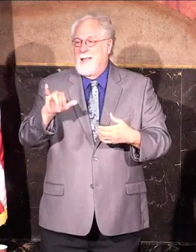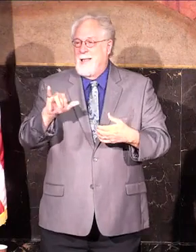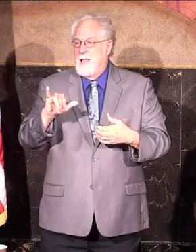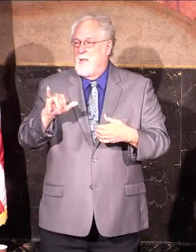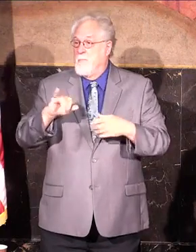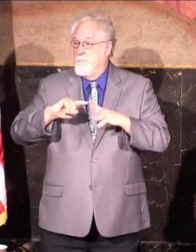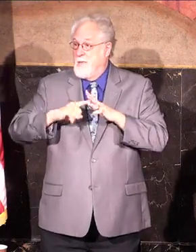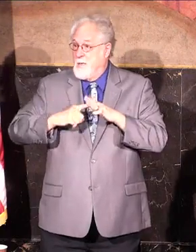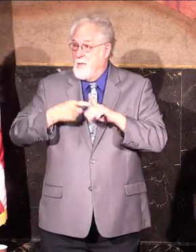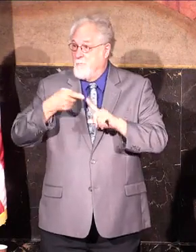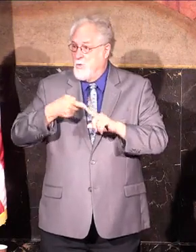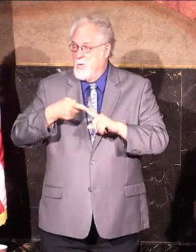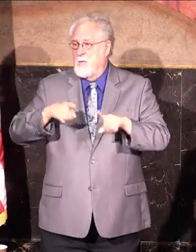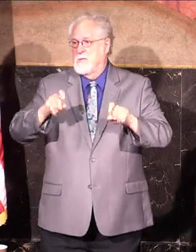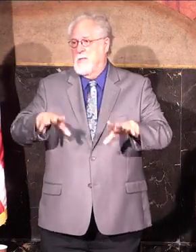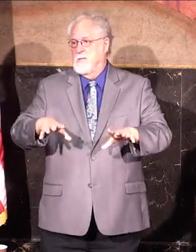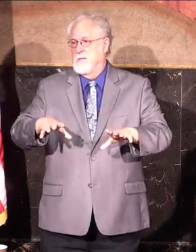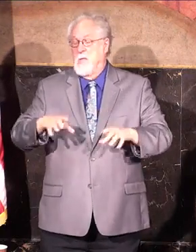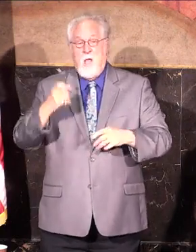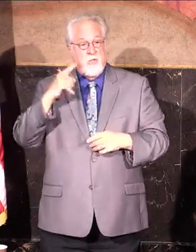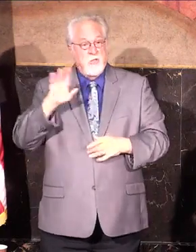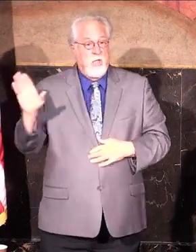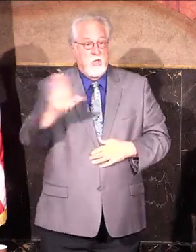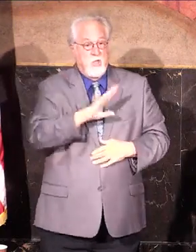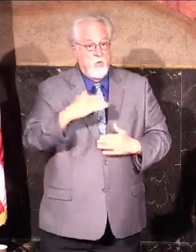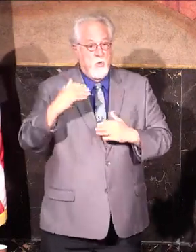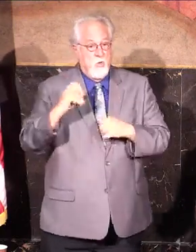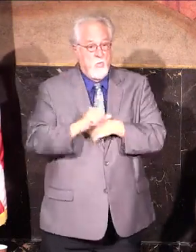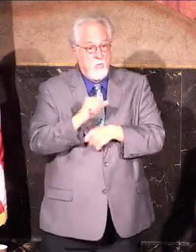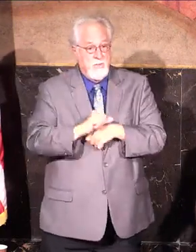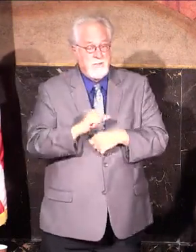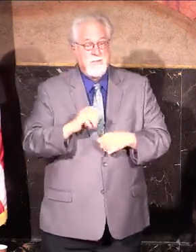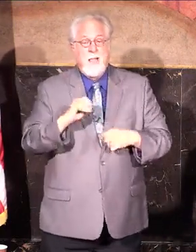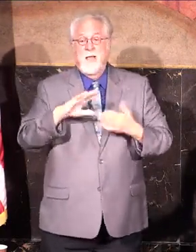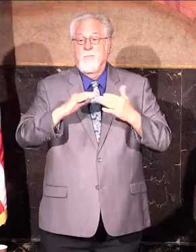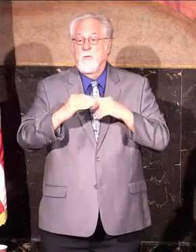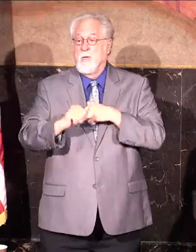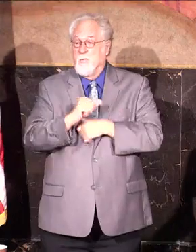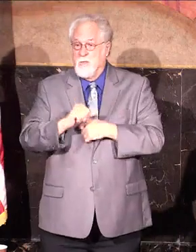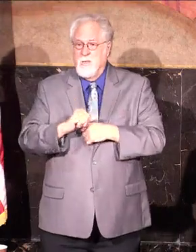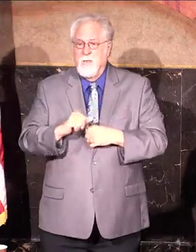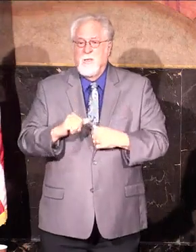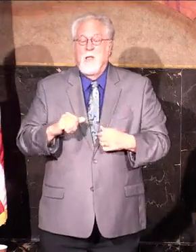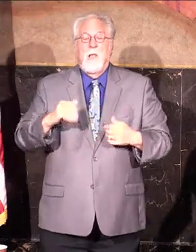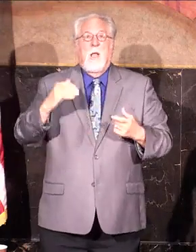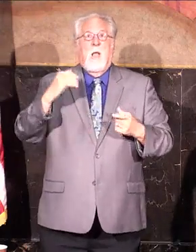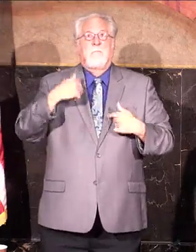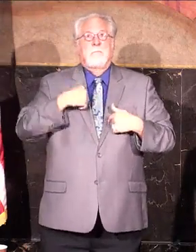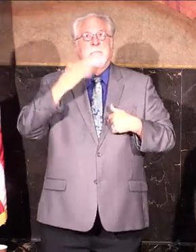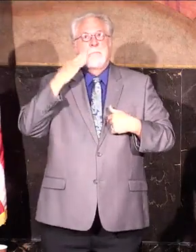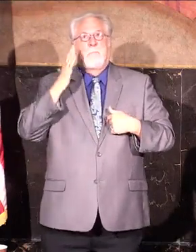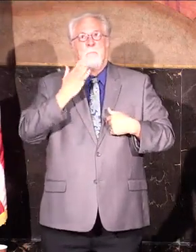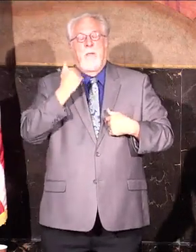point to understanding your risk and the community's risk for COVID, having people know that they need to isolate, take care of